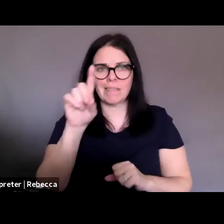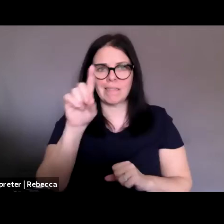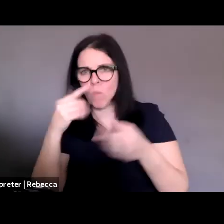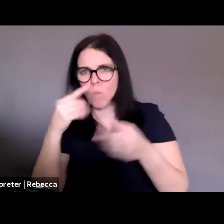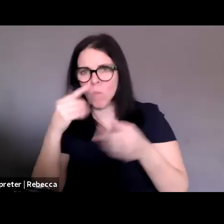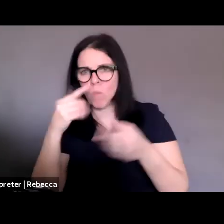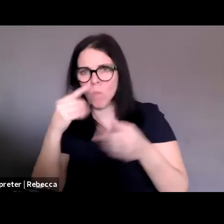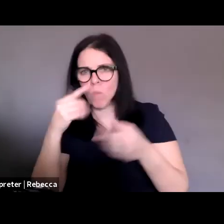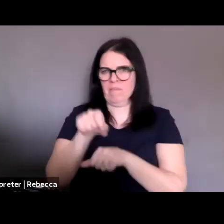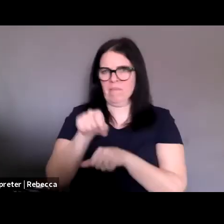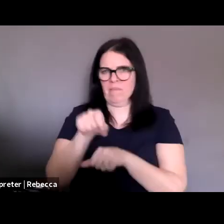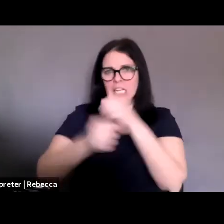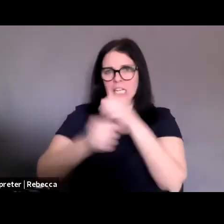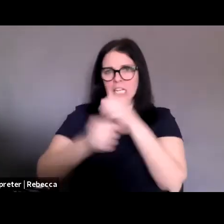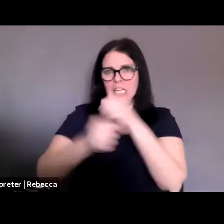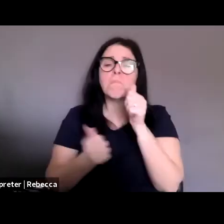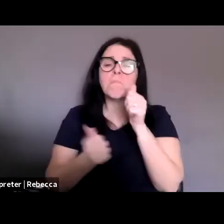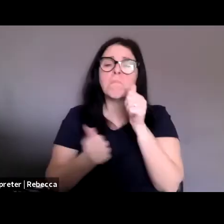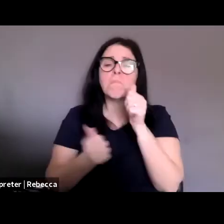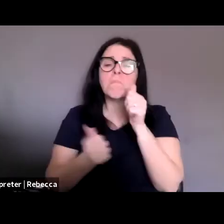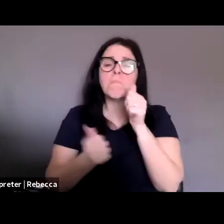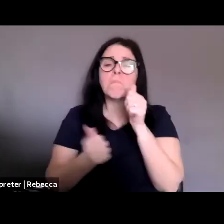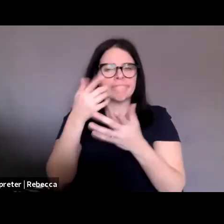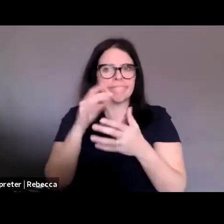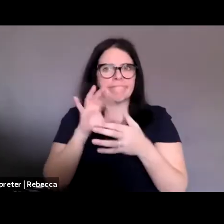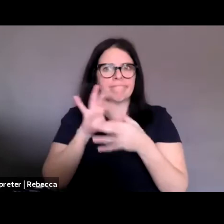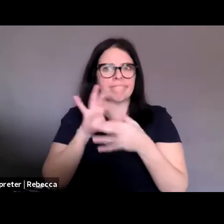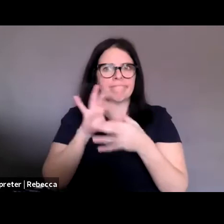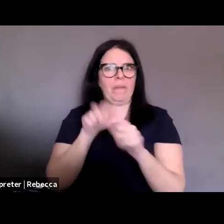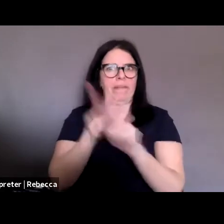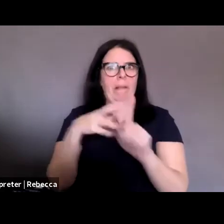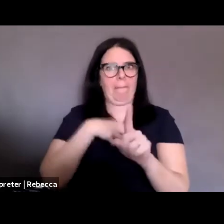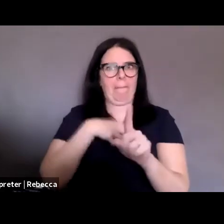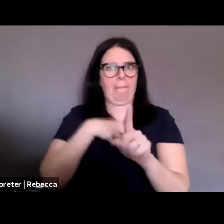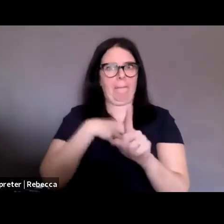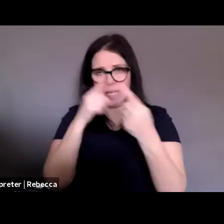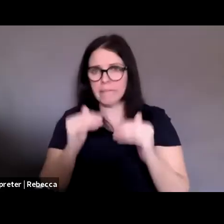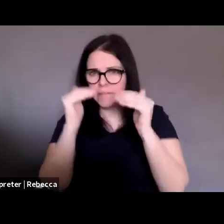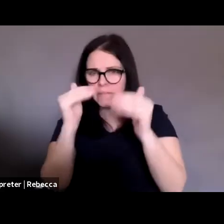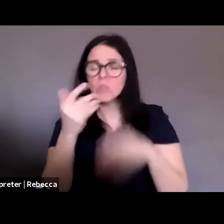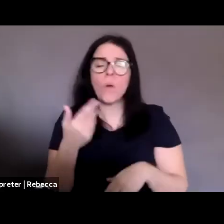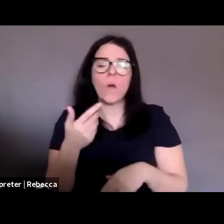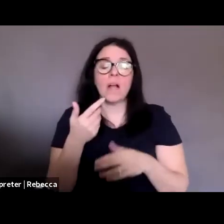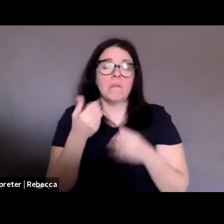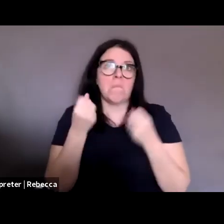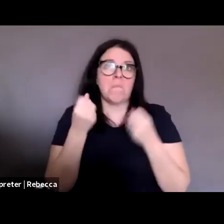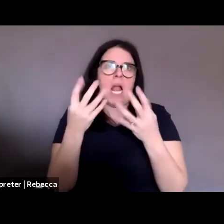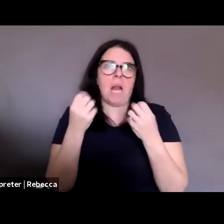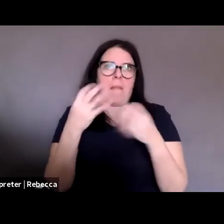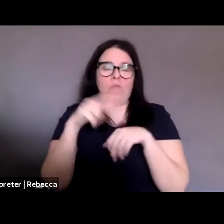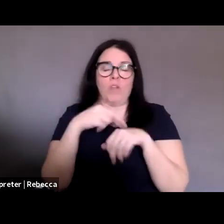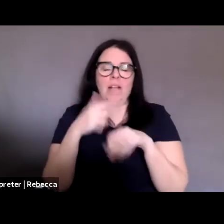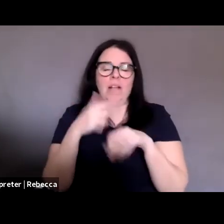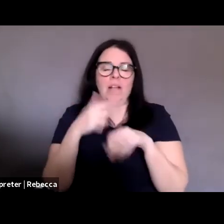We worked there primarily on appeals. And so we received many, many, many hundreds and probably thousands of referrals and